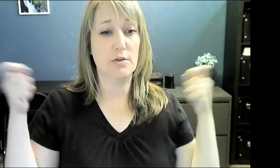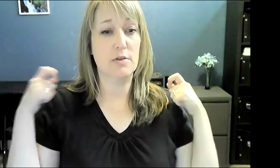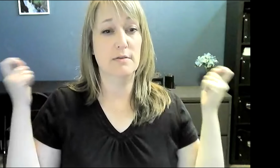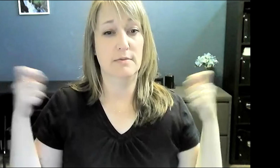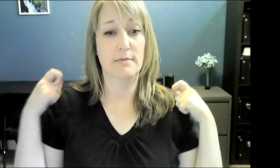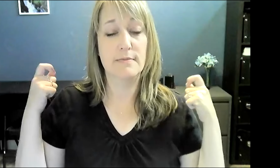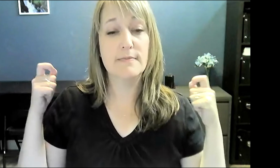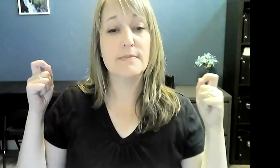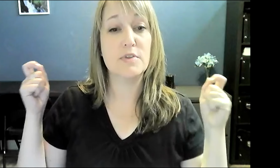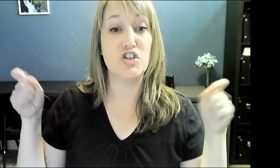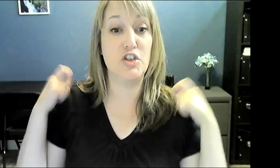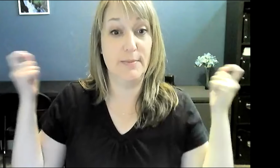shoulders. Gym.